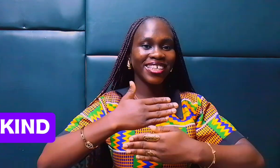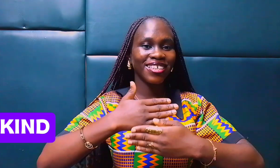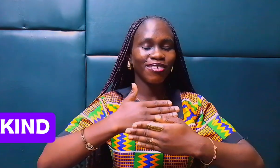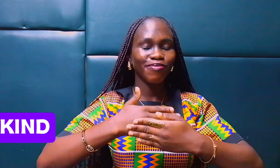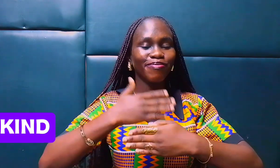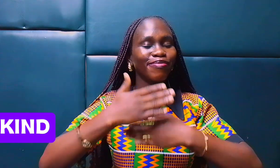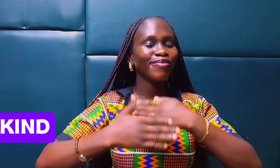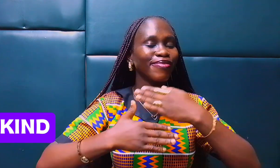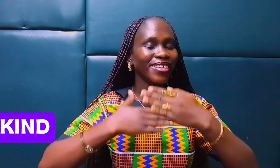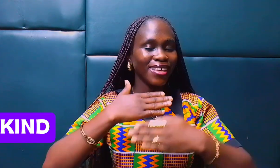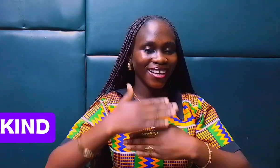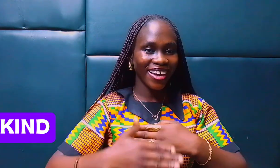Kind.